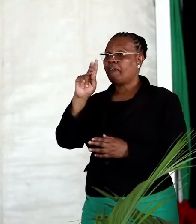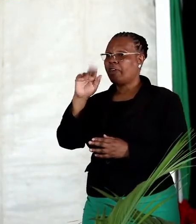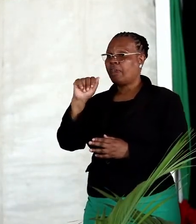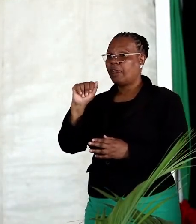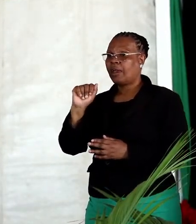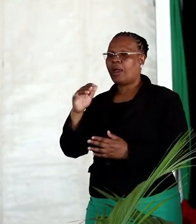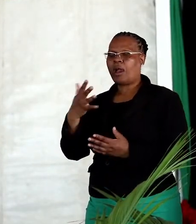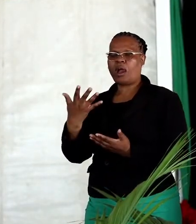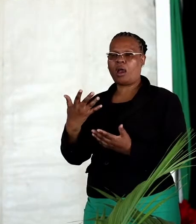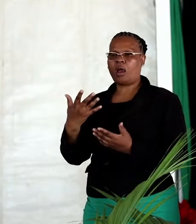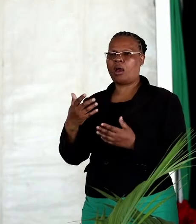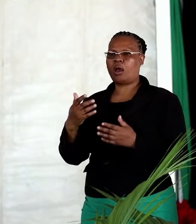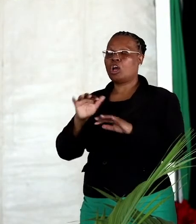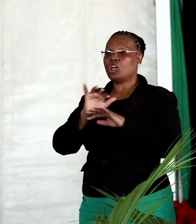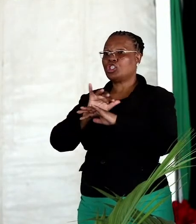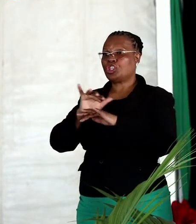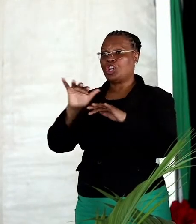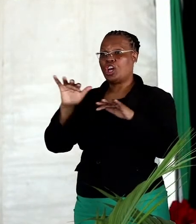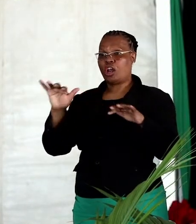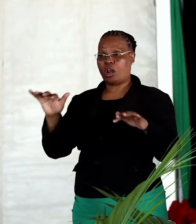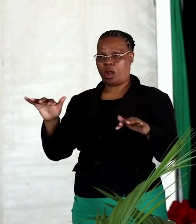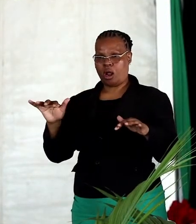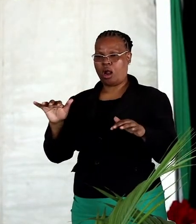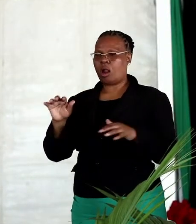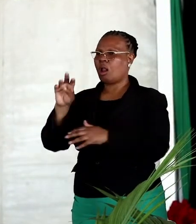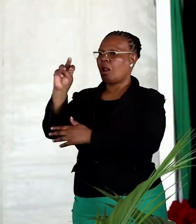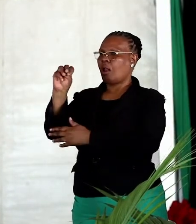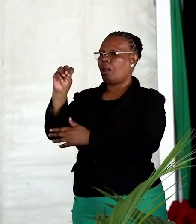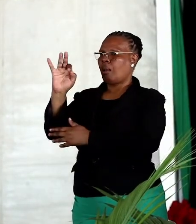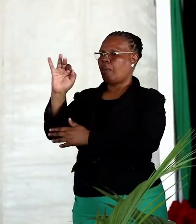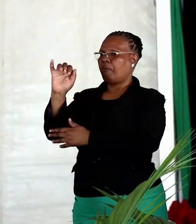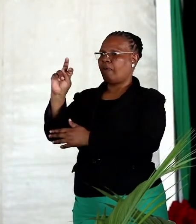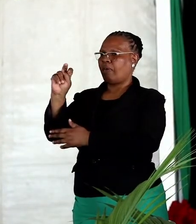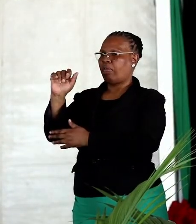ebesiqhubela umsebenzi phakwi precinct